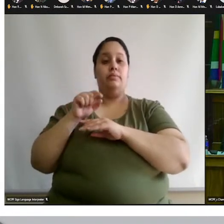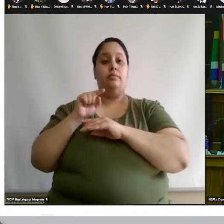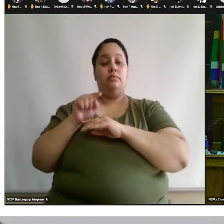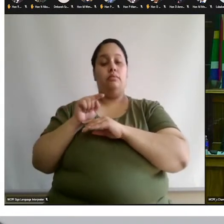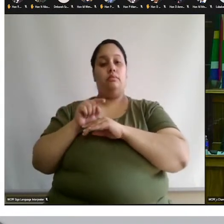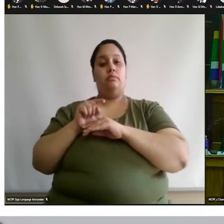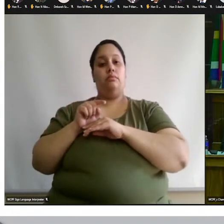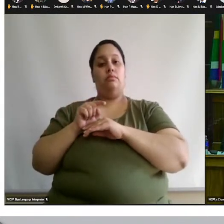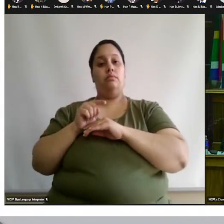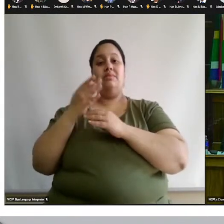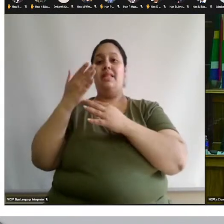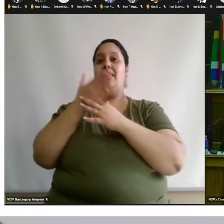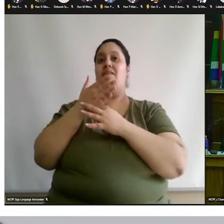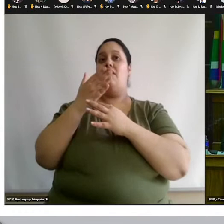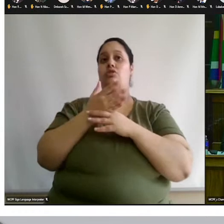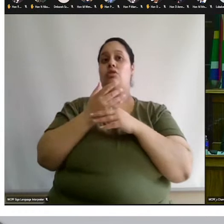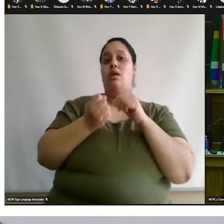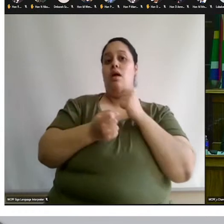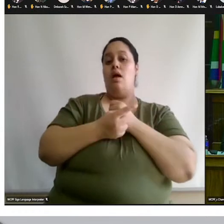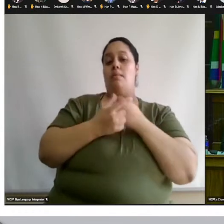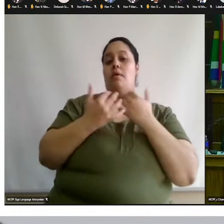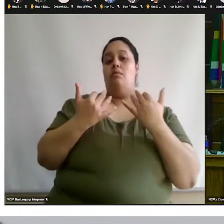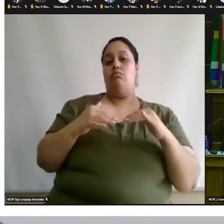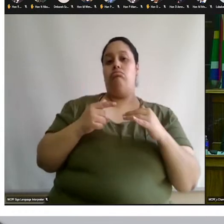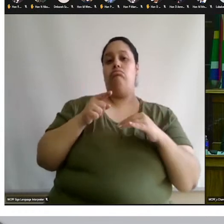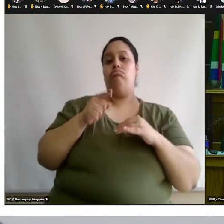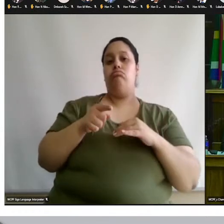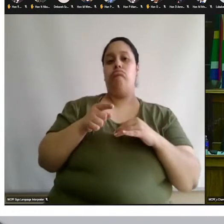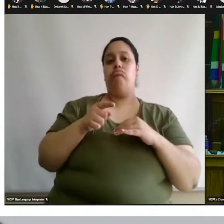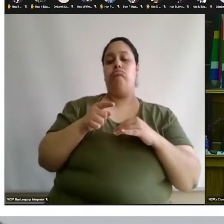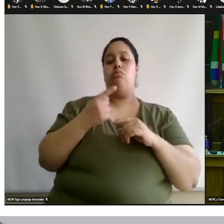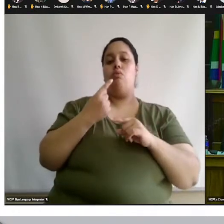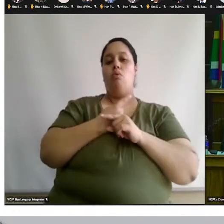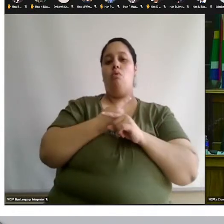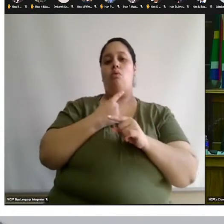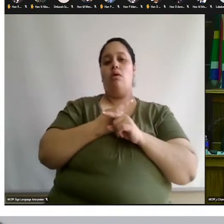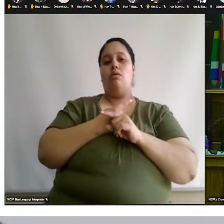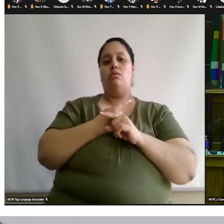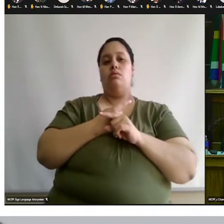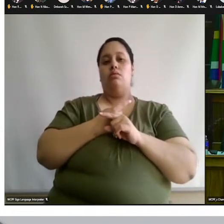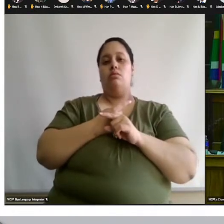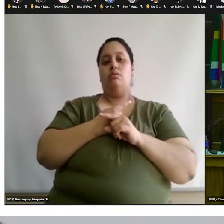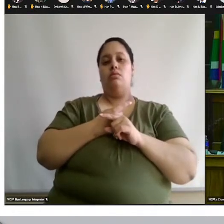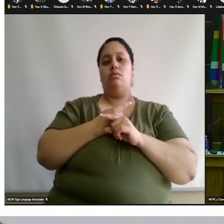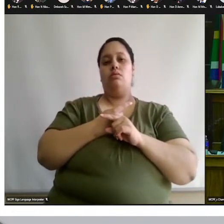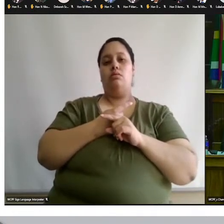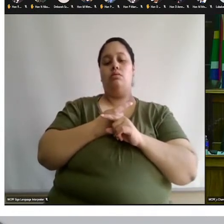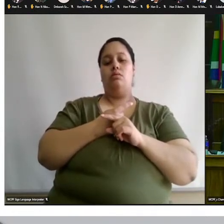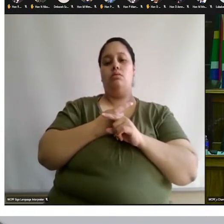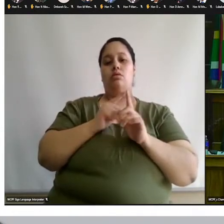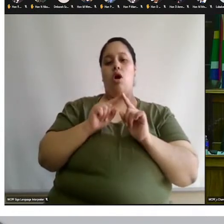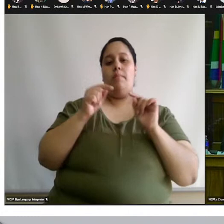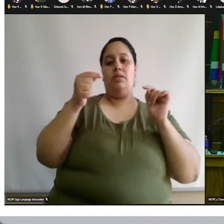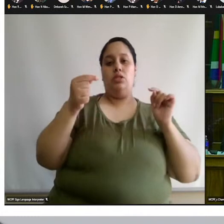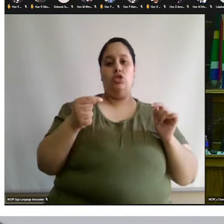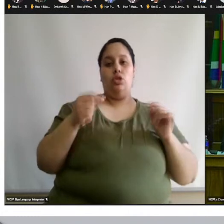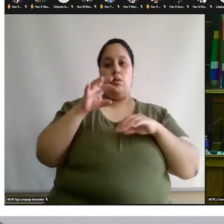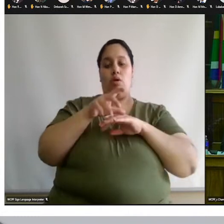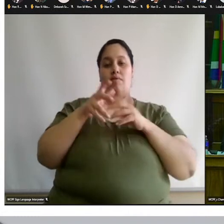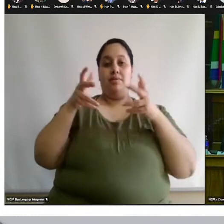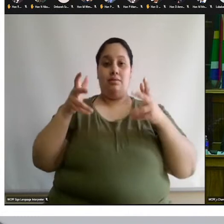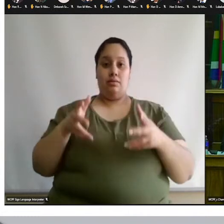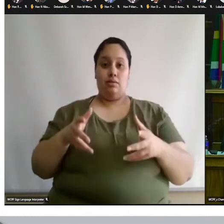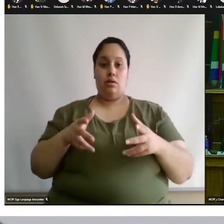the intervention is often dismissed by members of the opposition in this province,